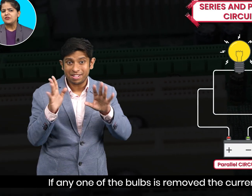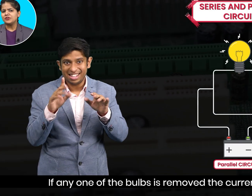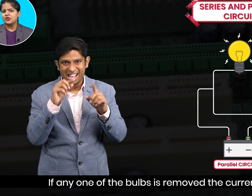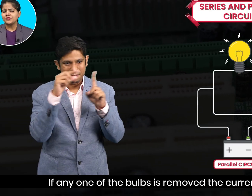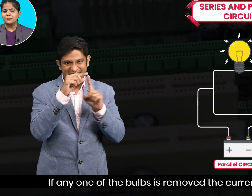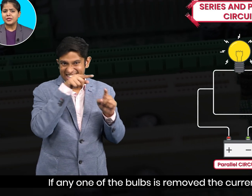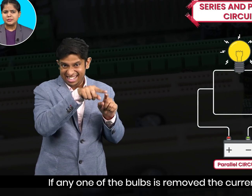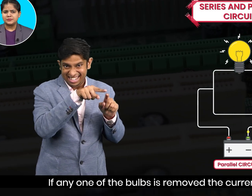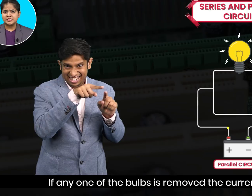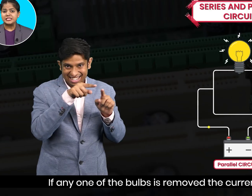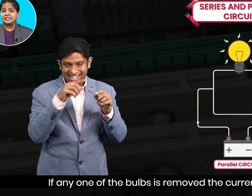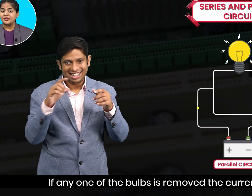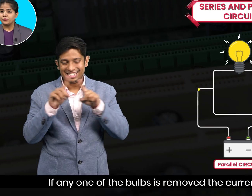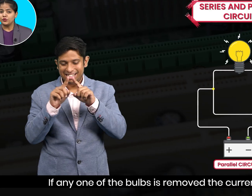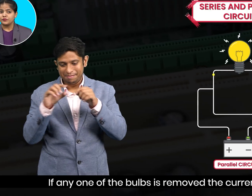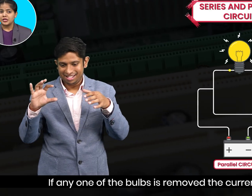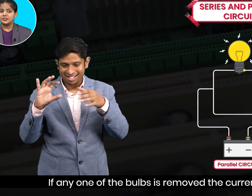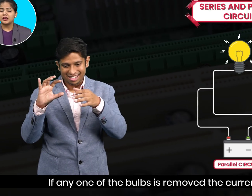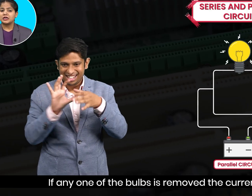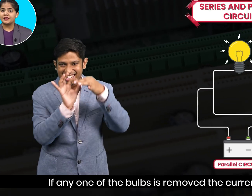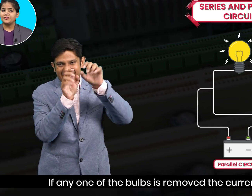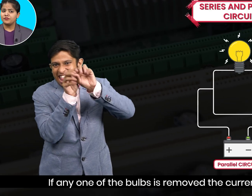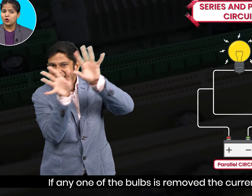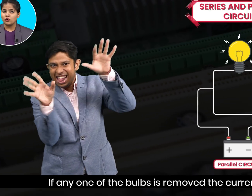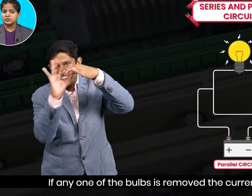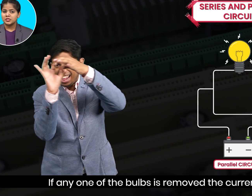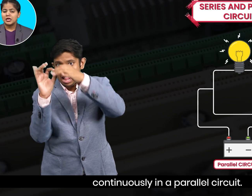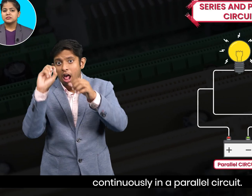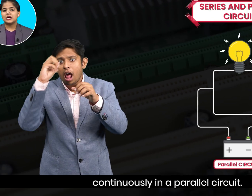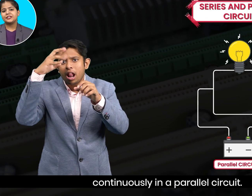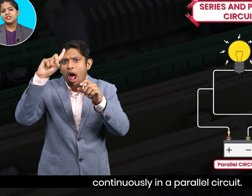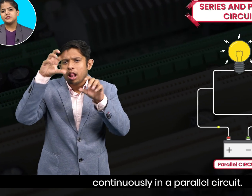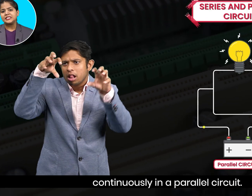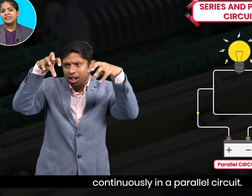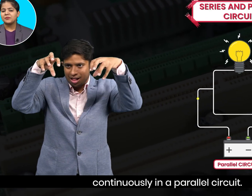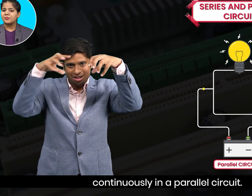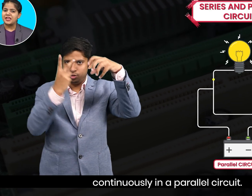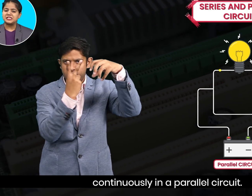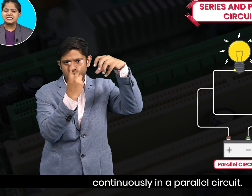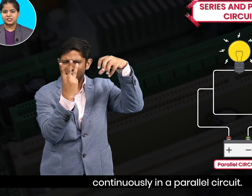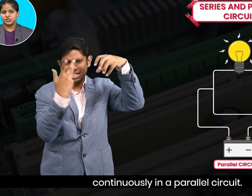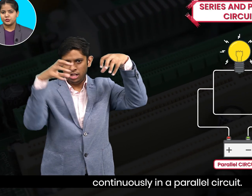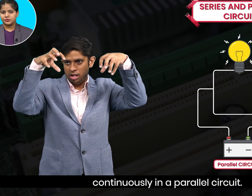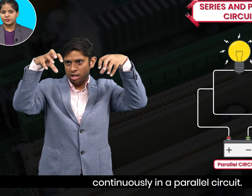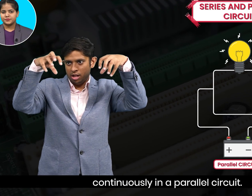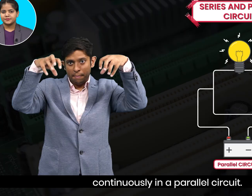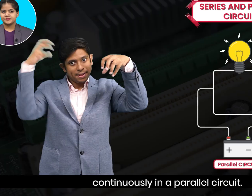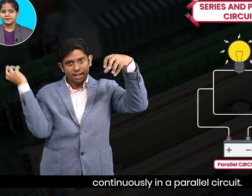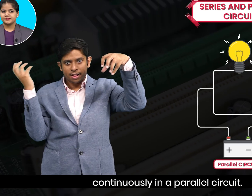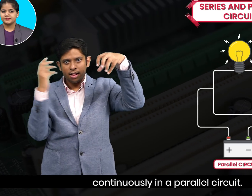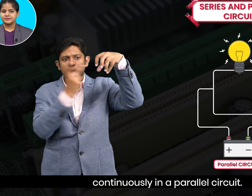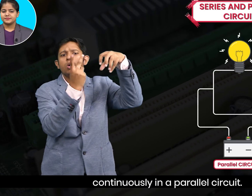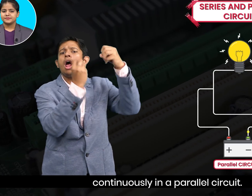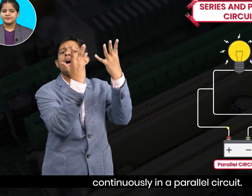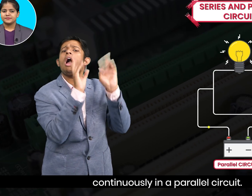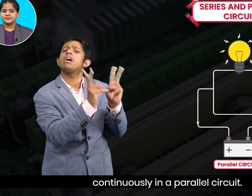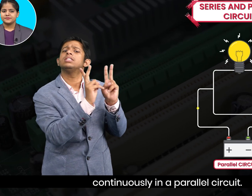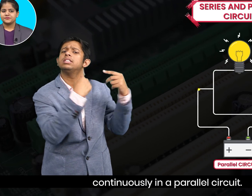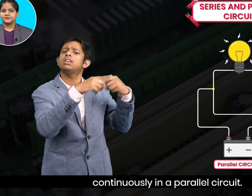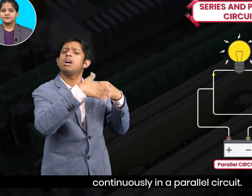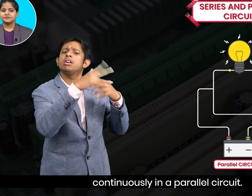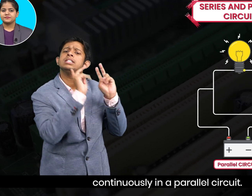If any one of the bulbs is removed, the current flows continuously in a parallel circuit.